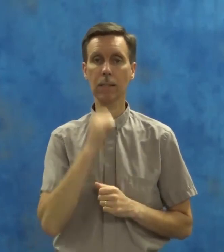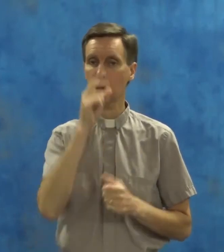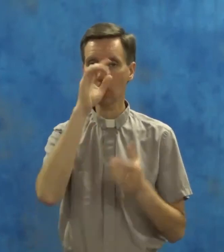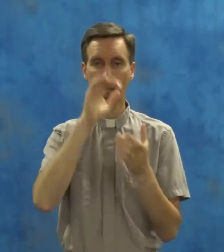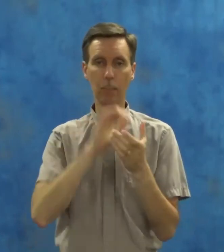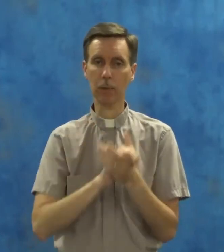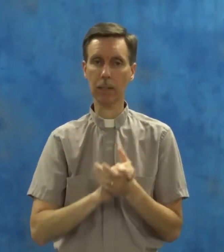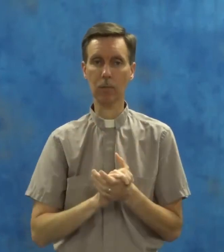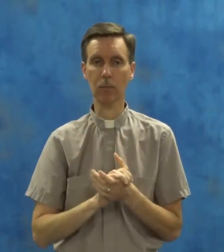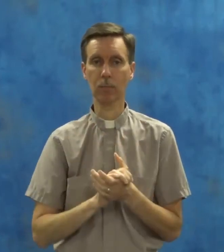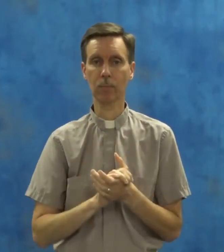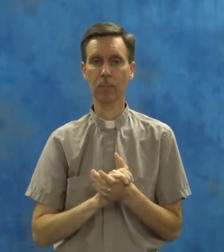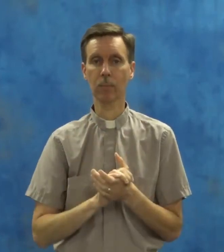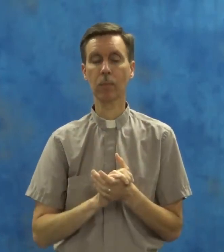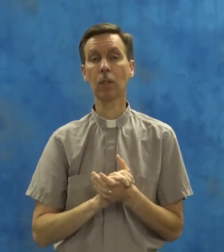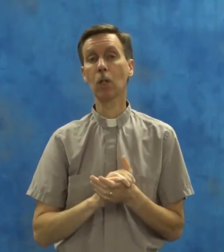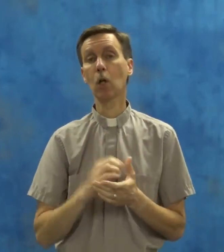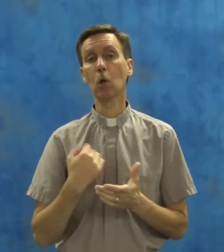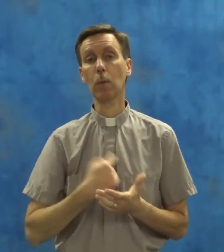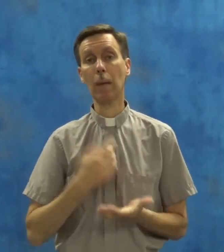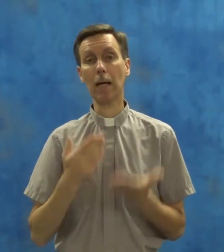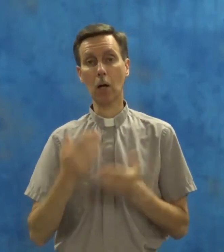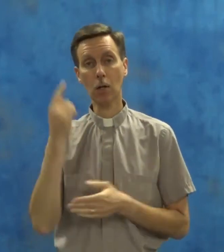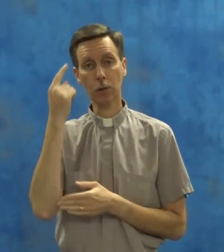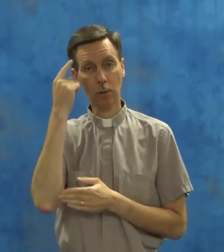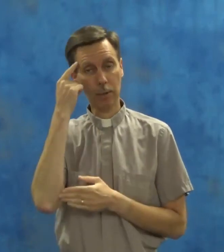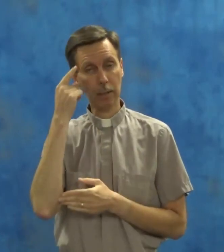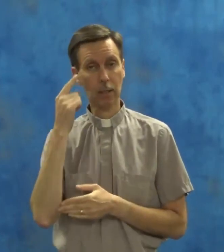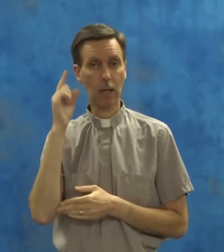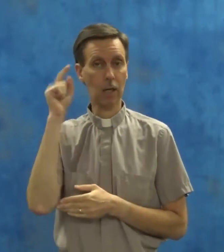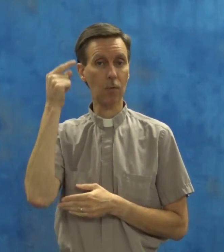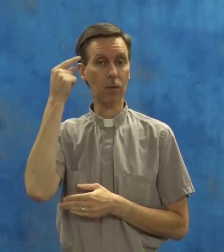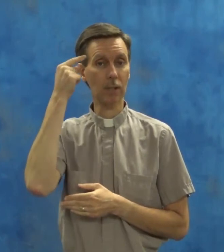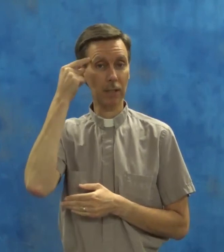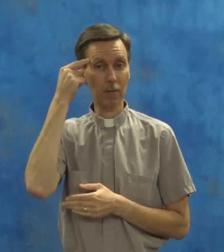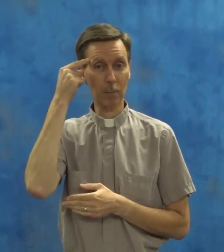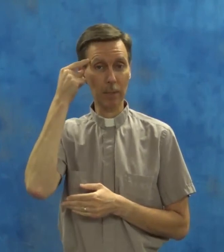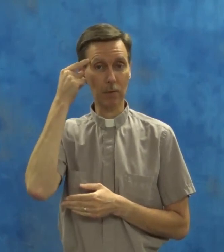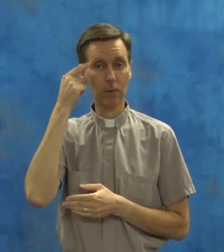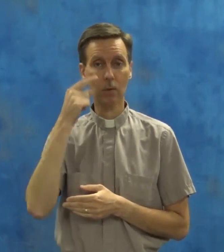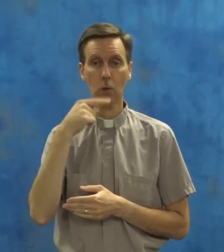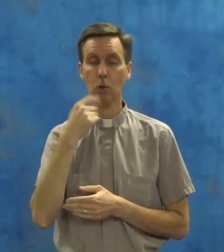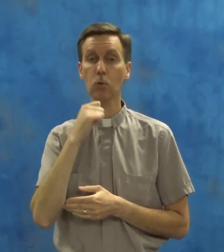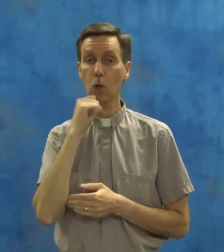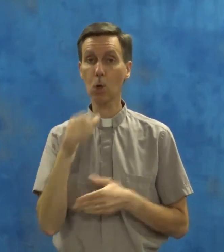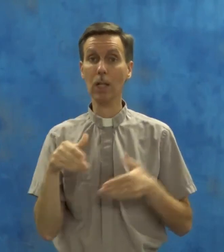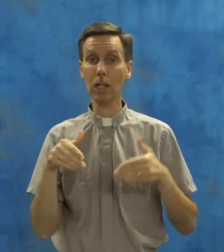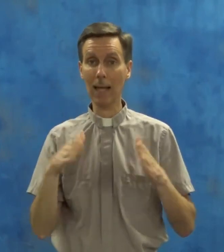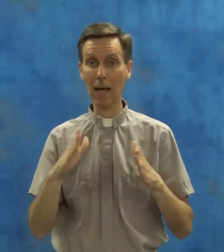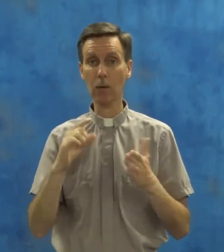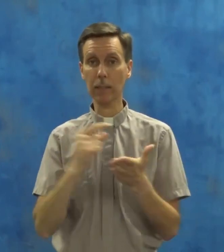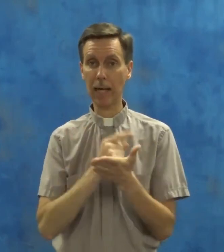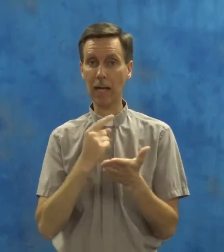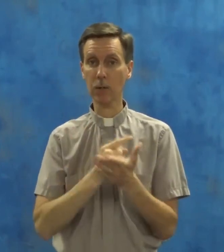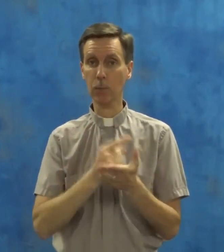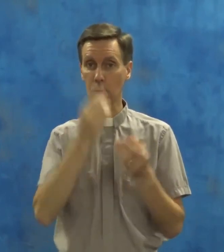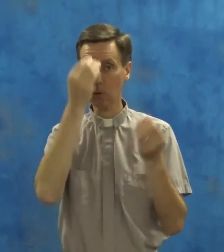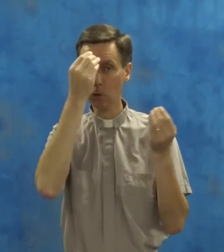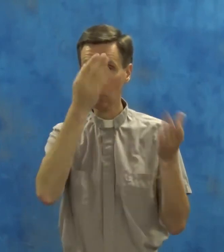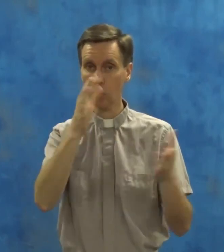do not believe. We might also think of governments who don't allow the gospel to